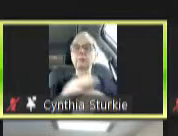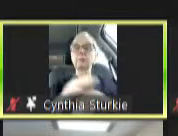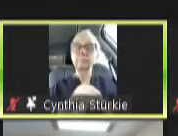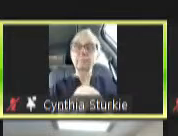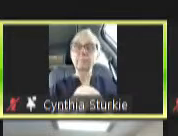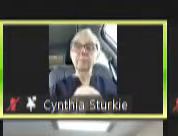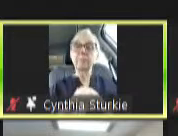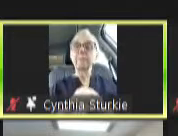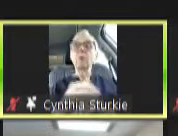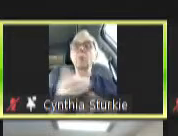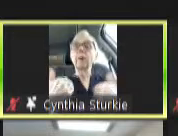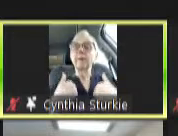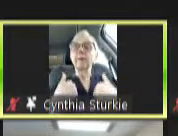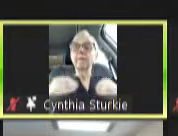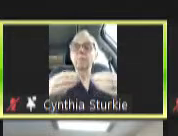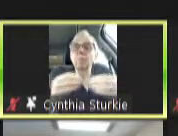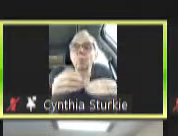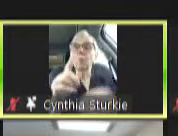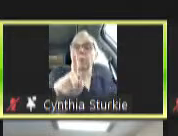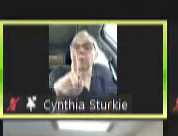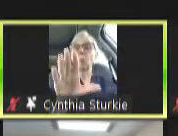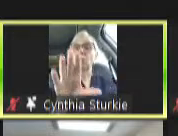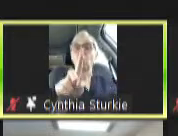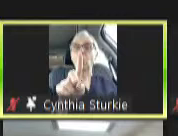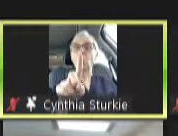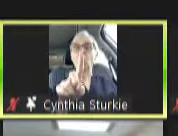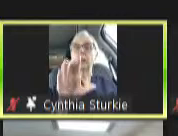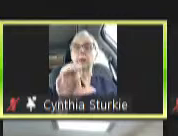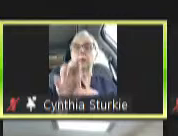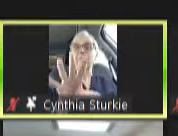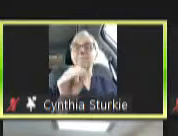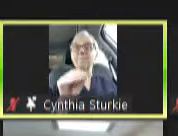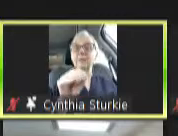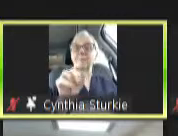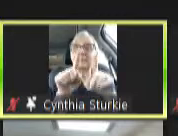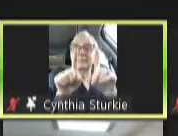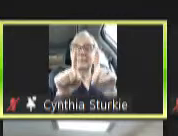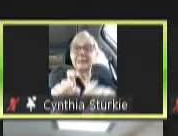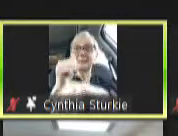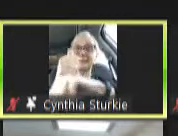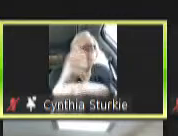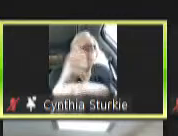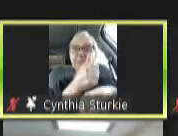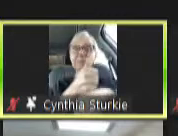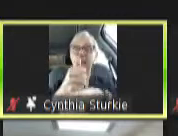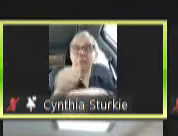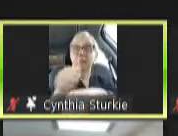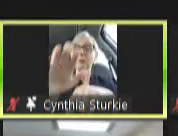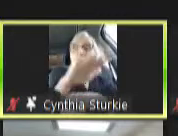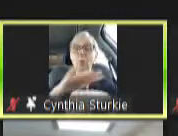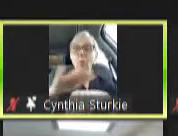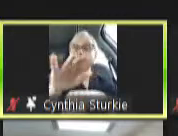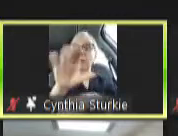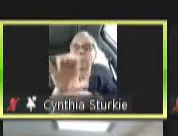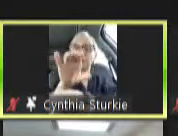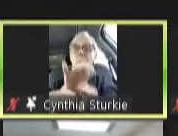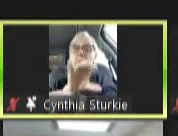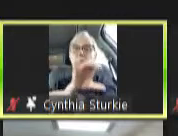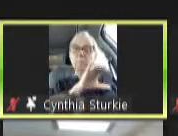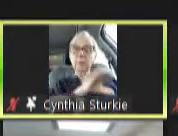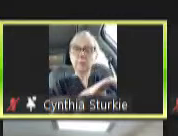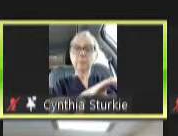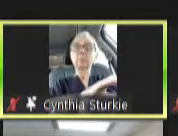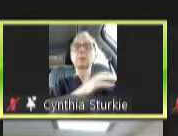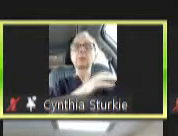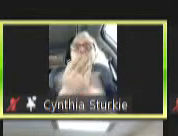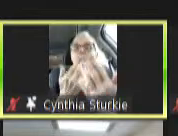than 150 community testing sites across Colorado. We have seen wait times at some of these sites over the last several